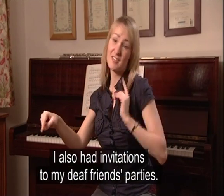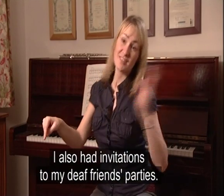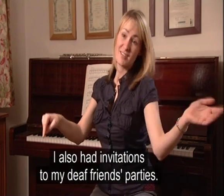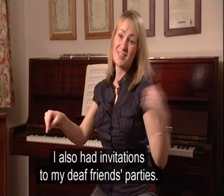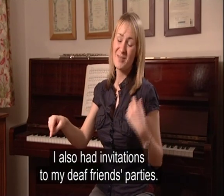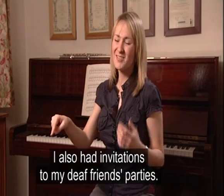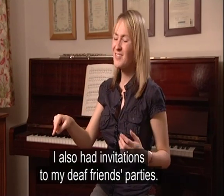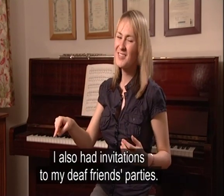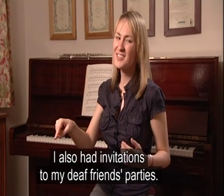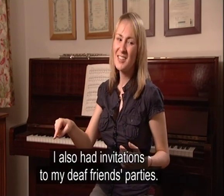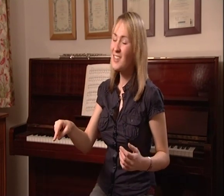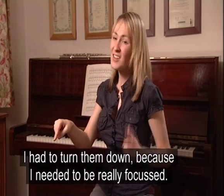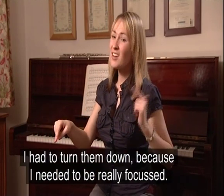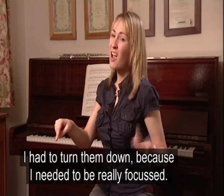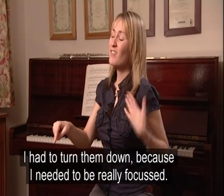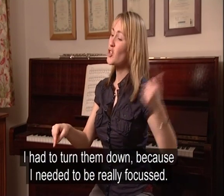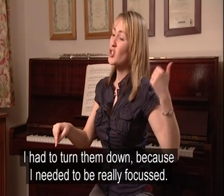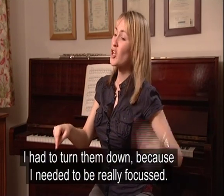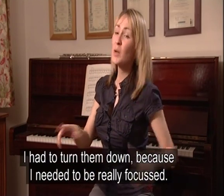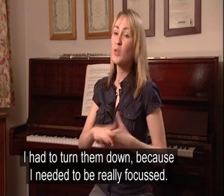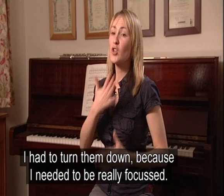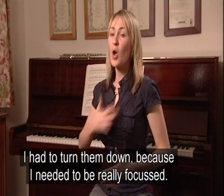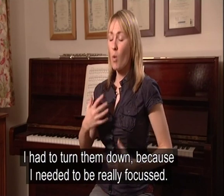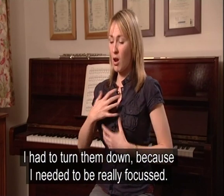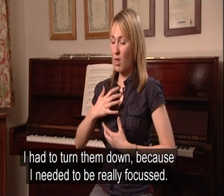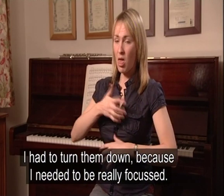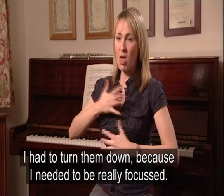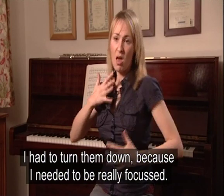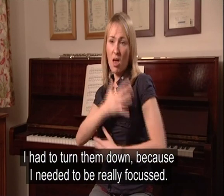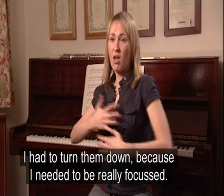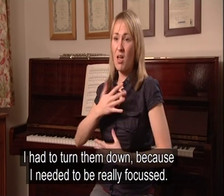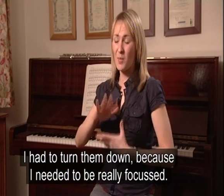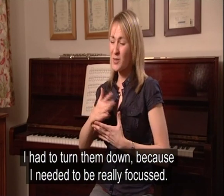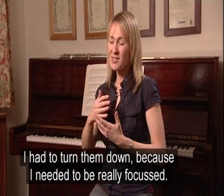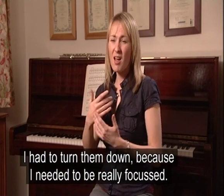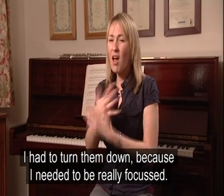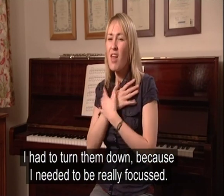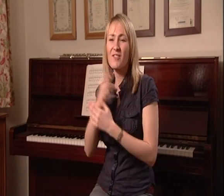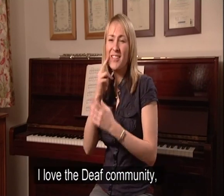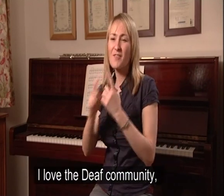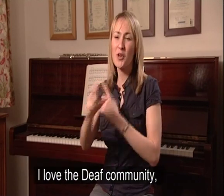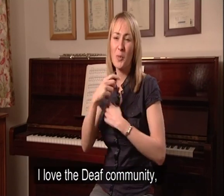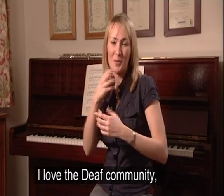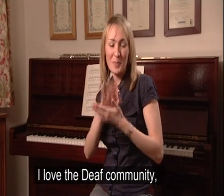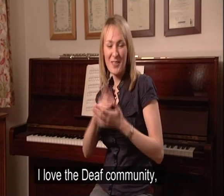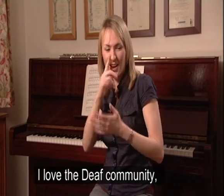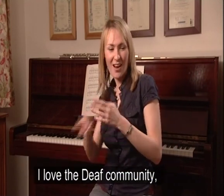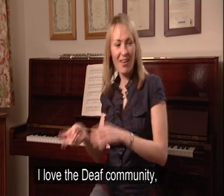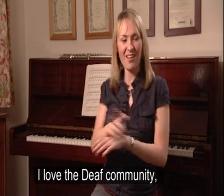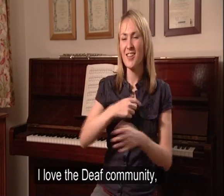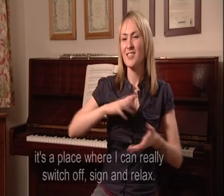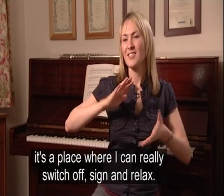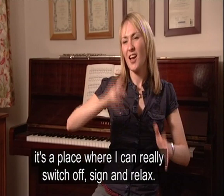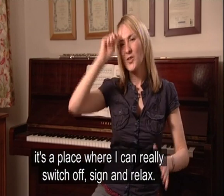from my deaf friends to party. I had to turn them down because I needed to be really focused. I love the deaf community. It's a